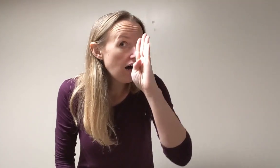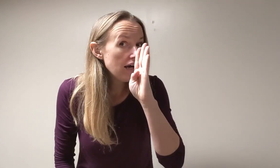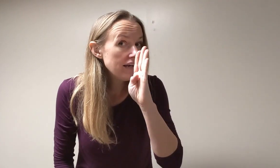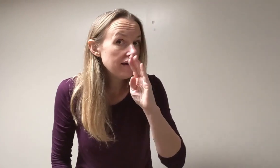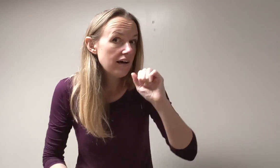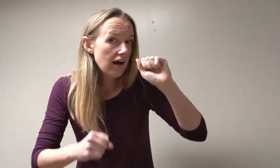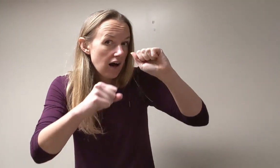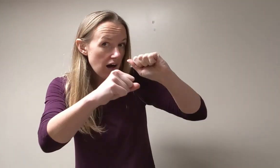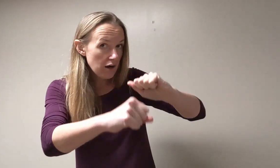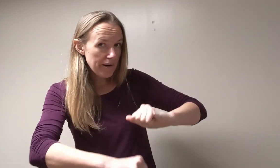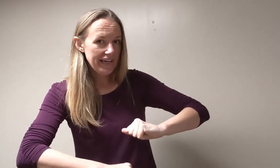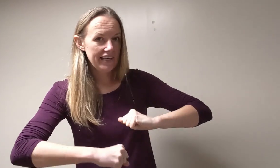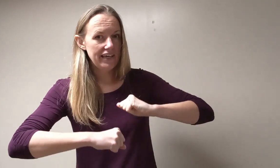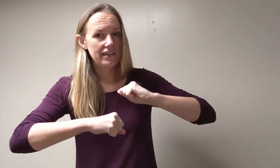God Almighty,